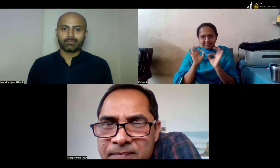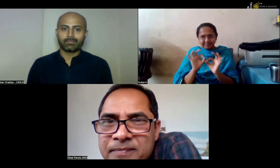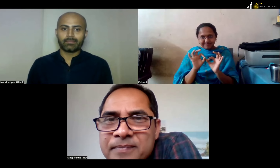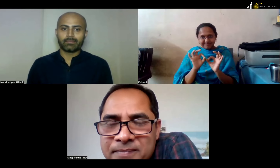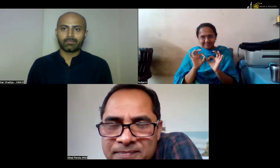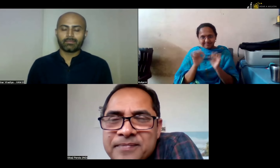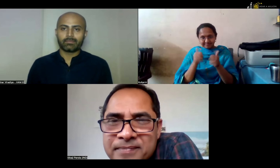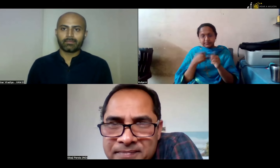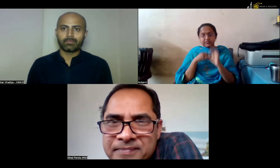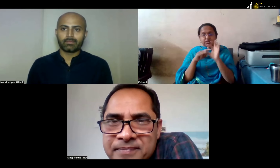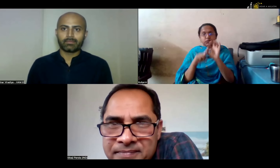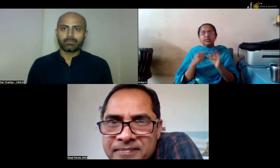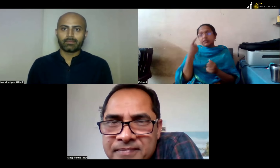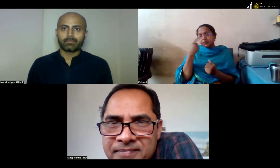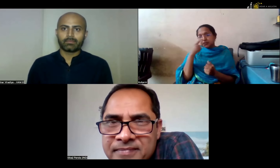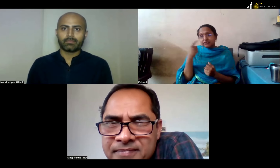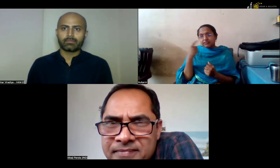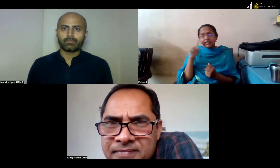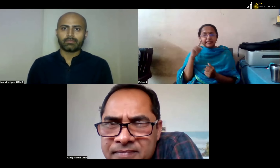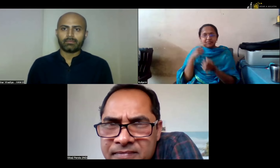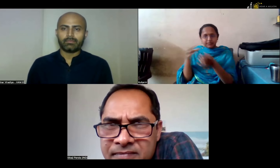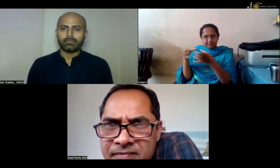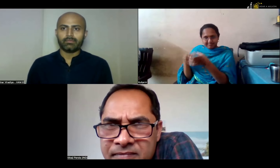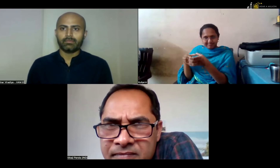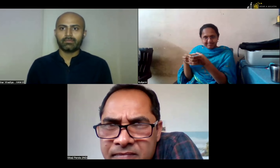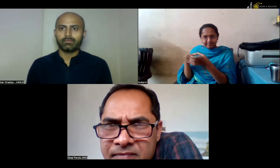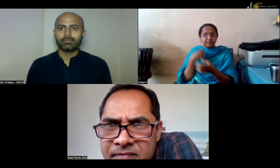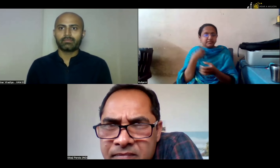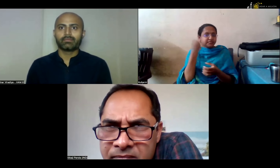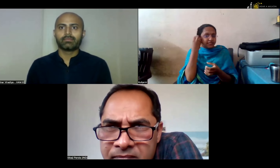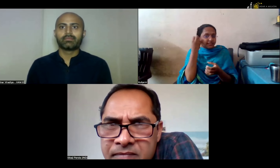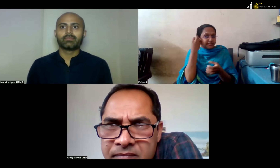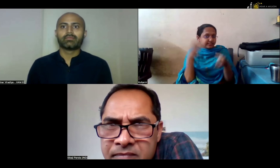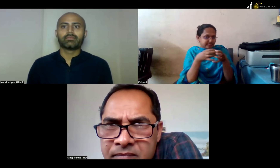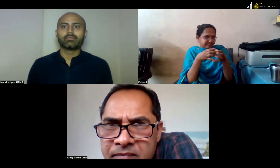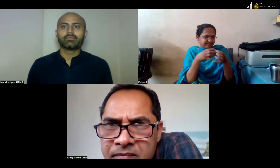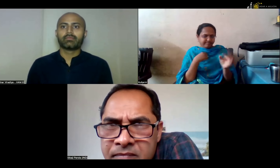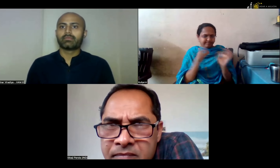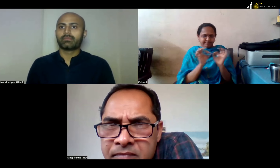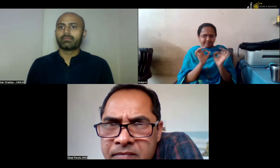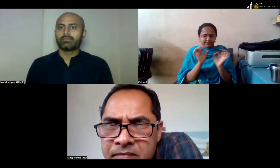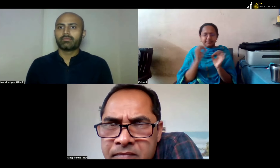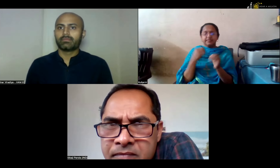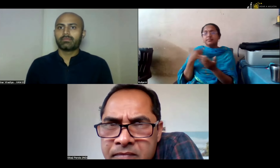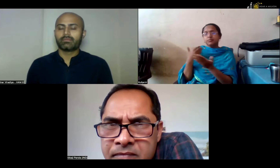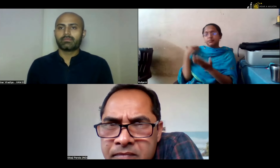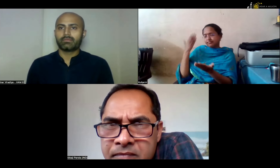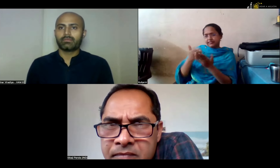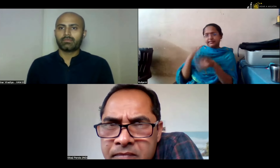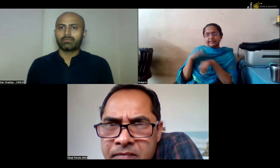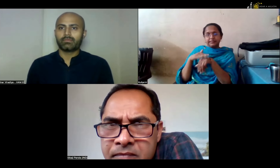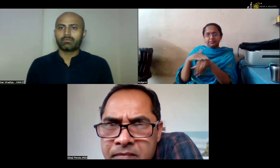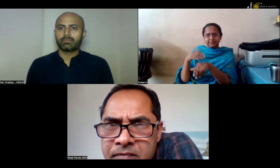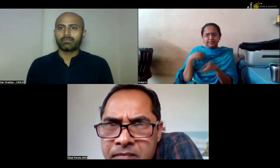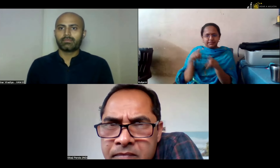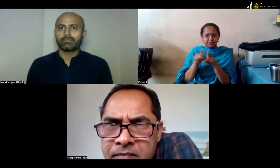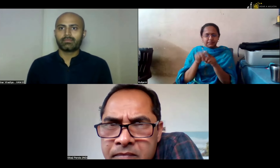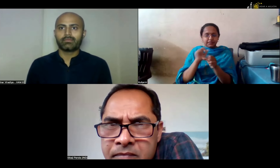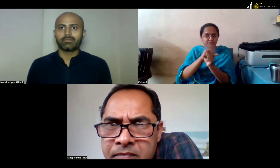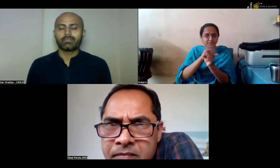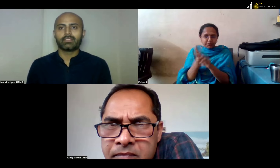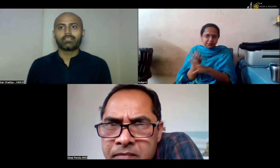I am from Nasik, Maharashtra. My question is, I'm part of the group, if I talk about